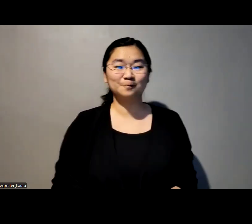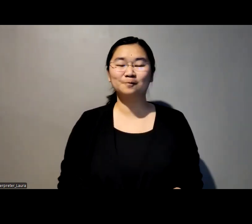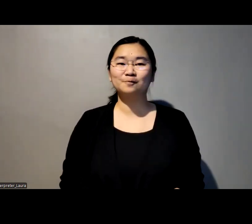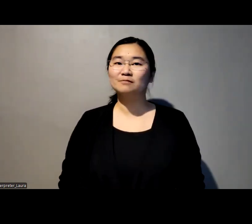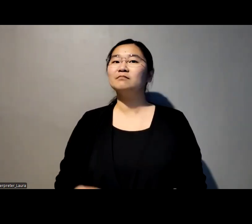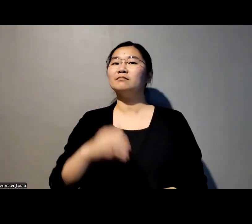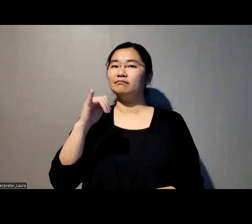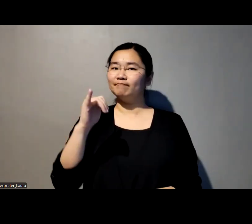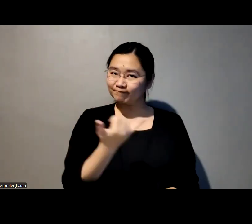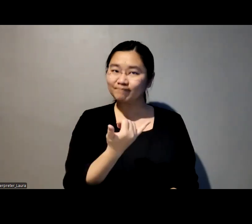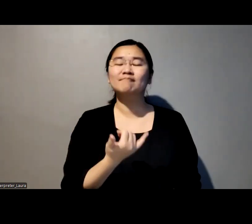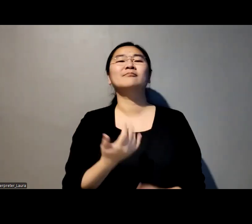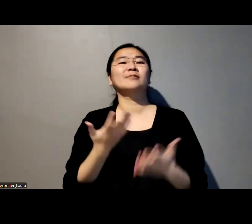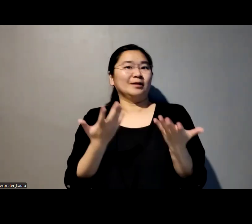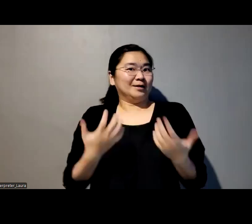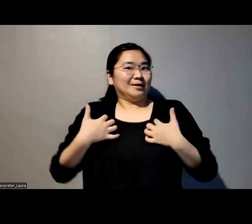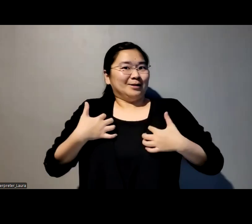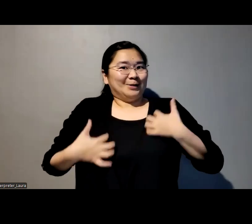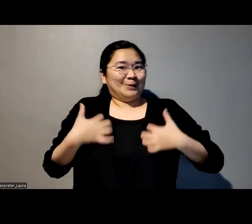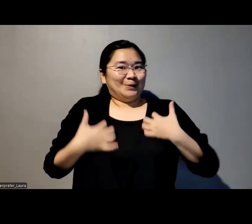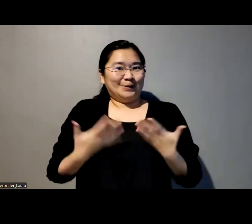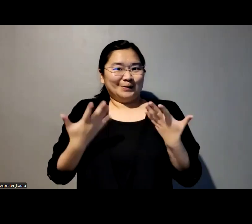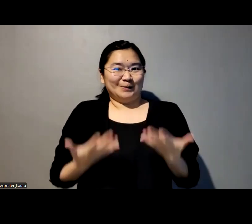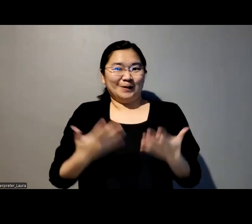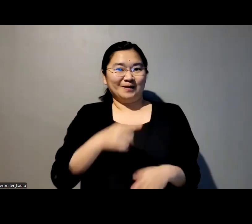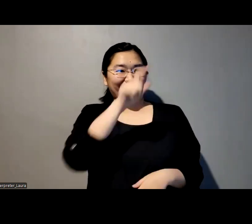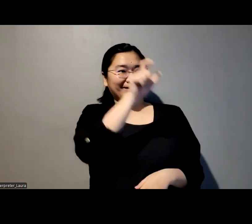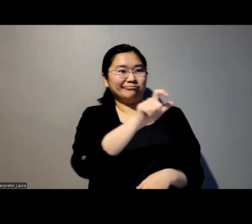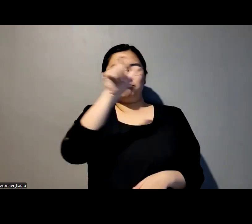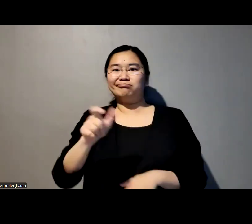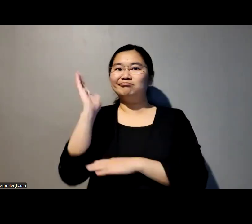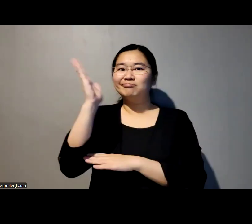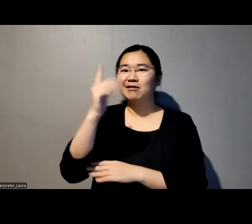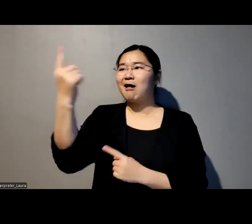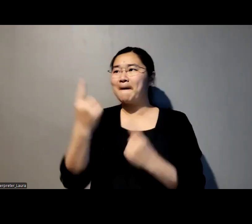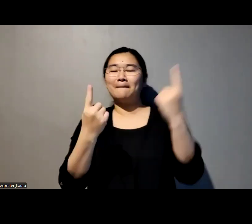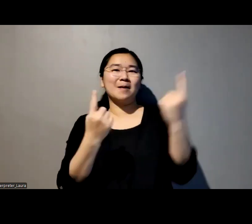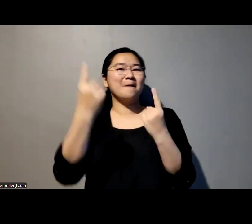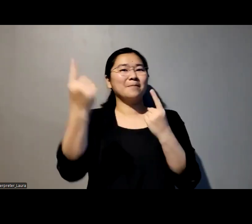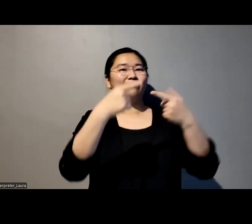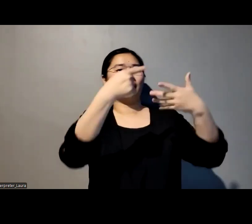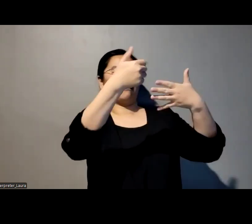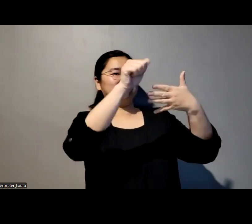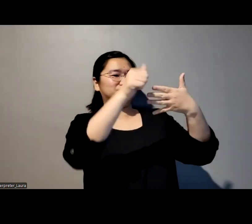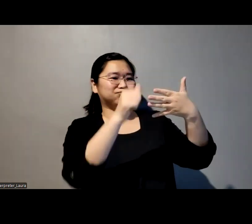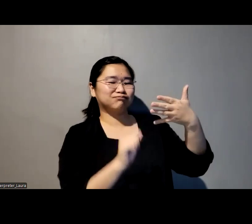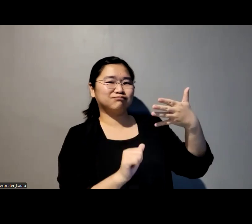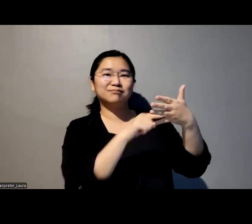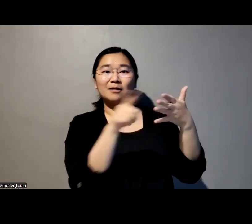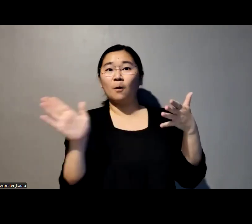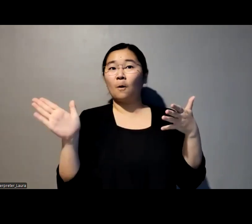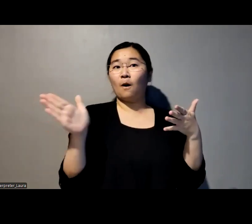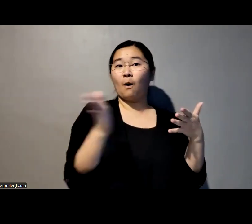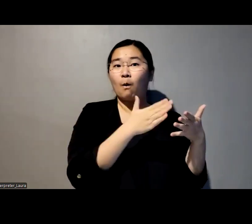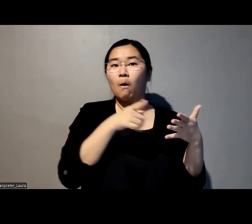speakers today. They are representing organizations of persons with disabilities and organizations which are super